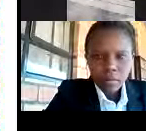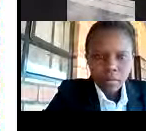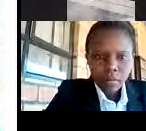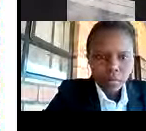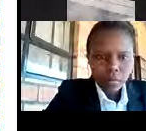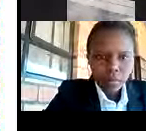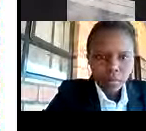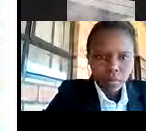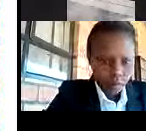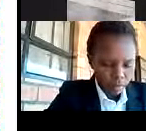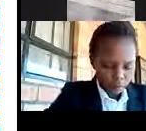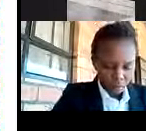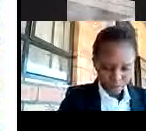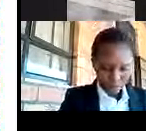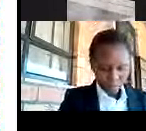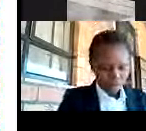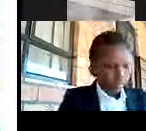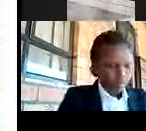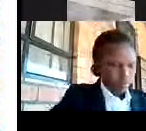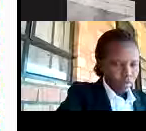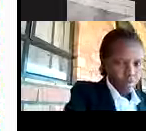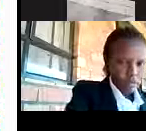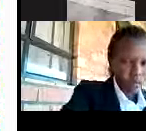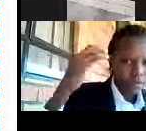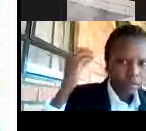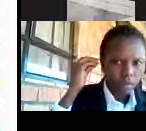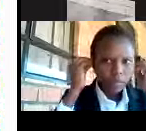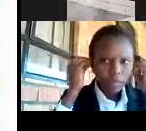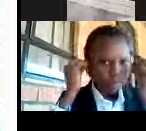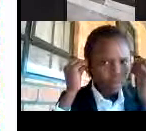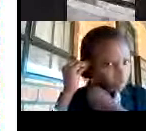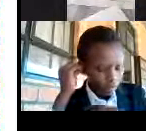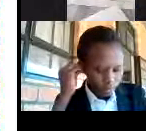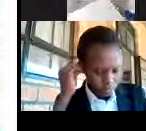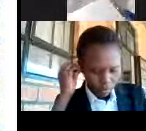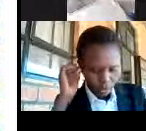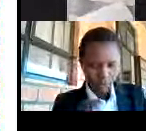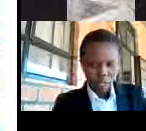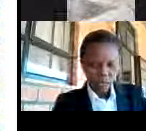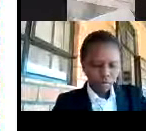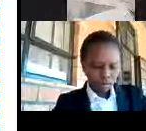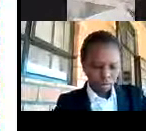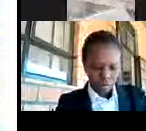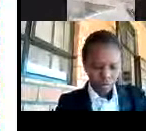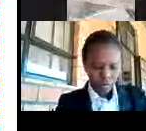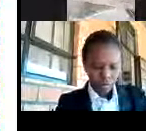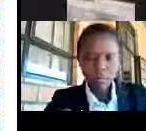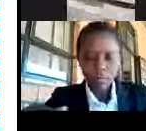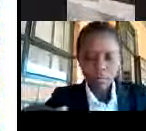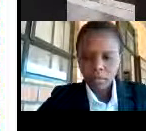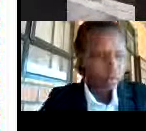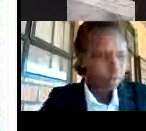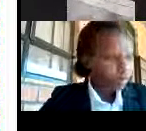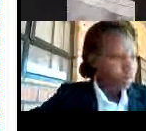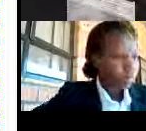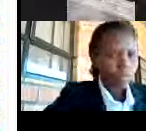So just a quick warning that we are recording this session. I hope that's okay for everybody. So you should have